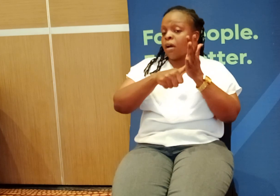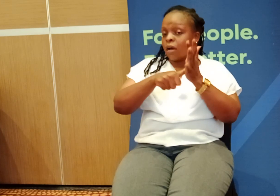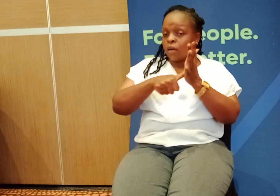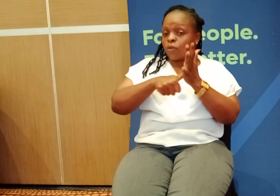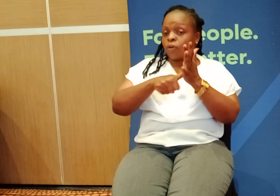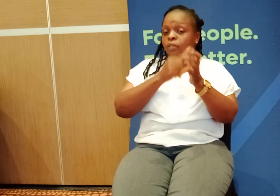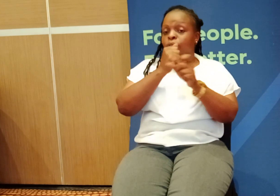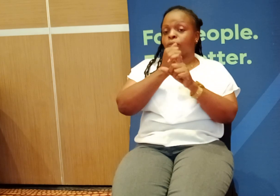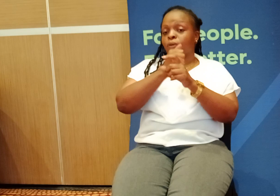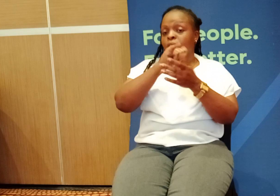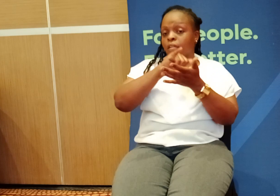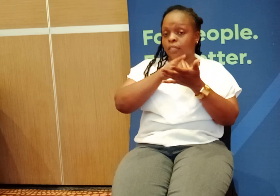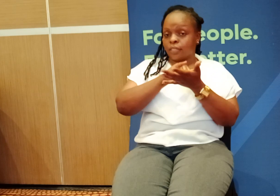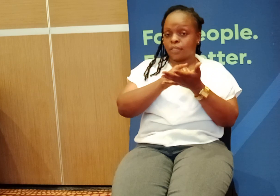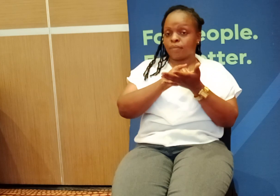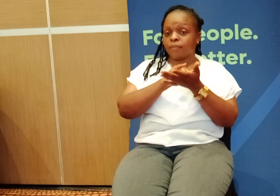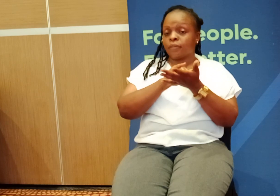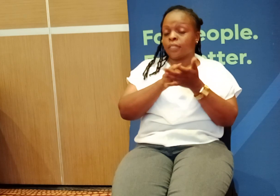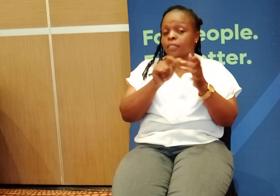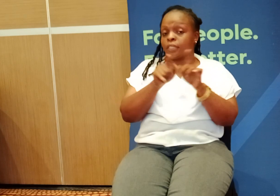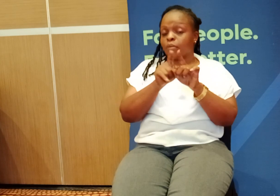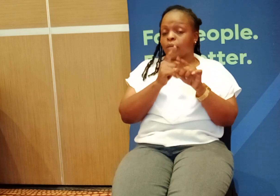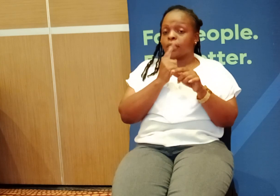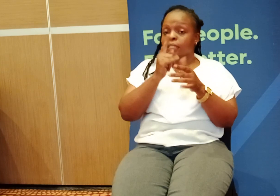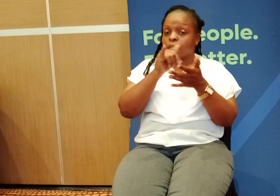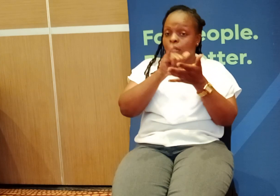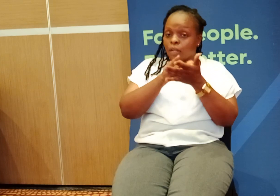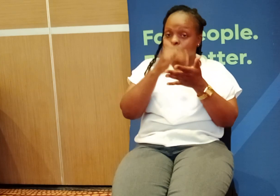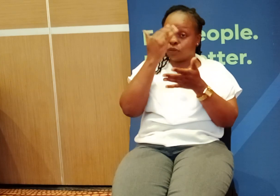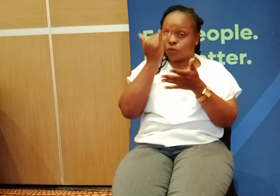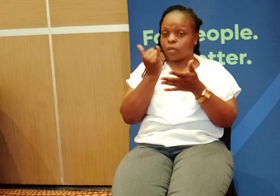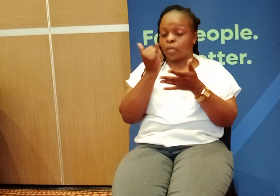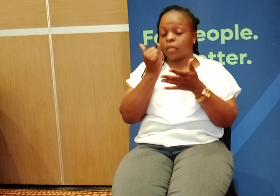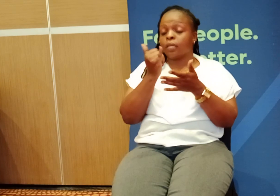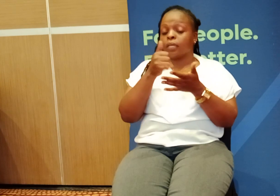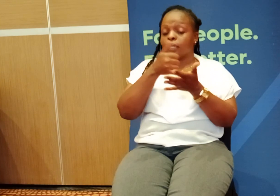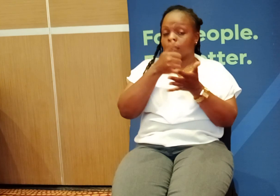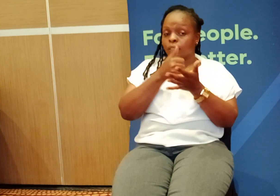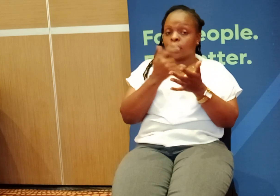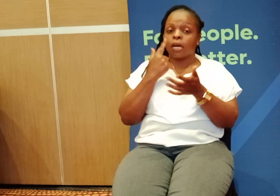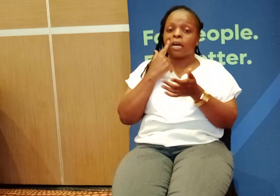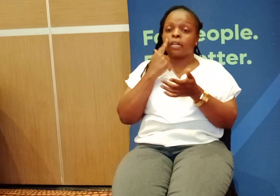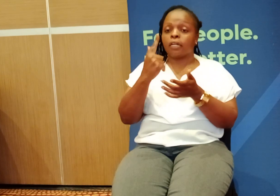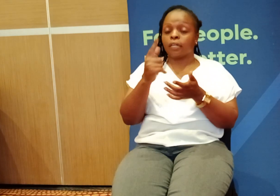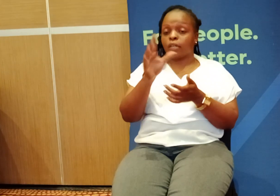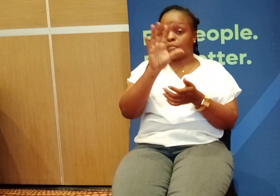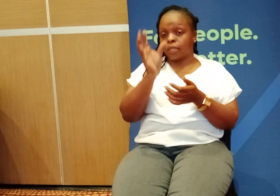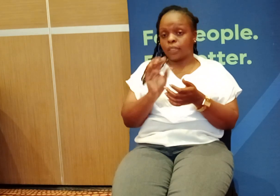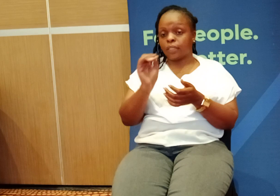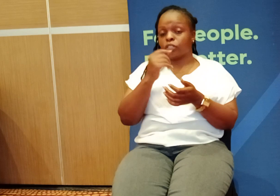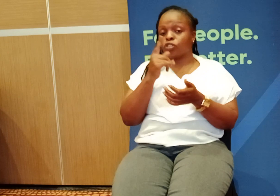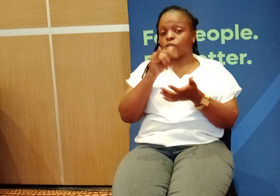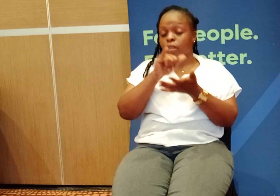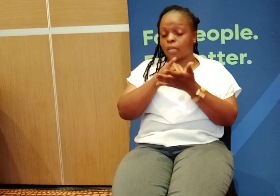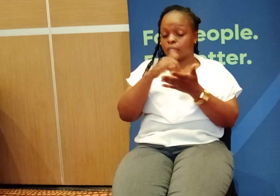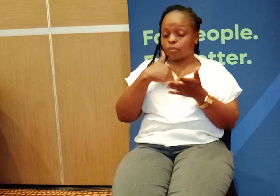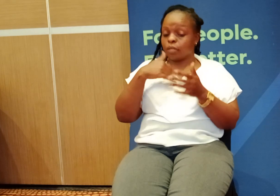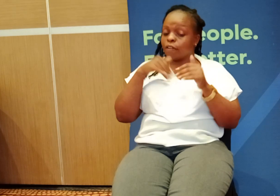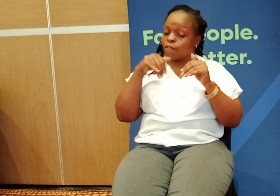that. And I said that because people, and it's 100%, so that, I've been following Twitter, I'm on social